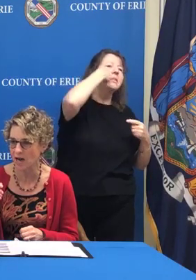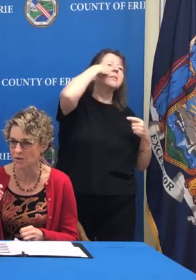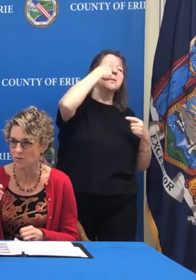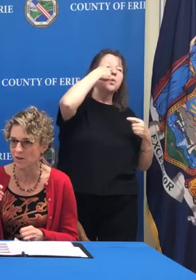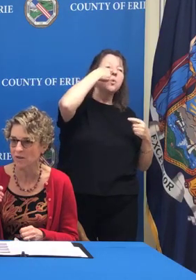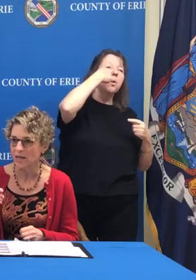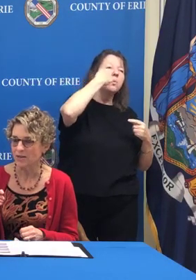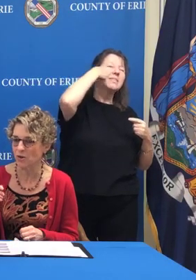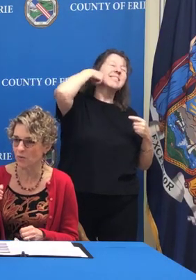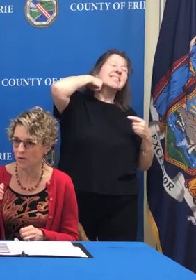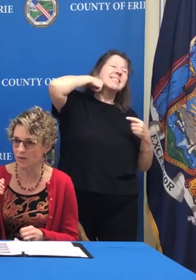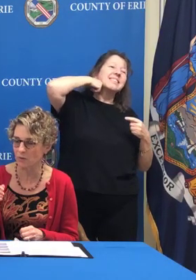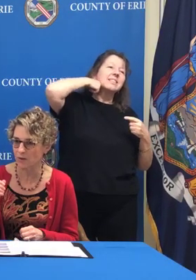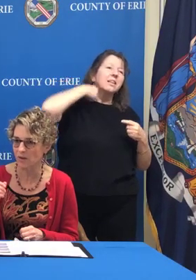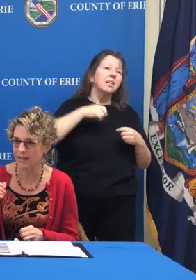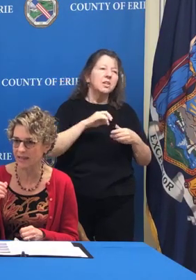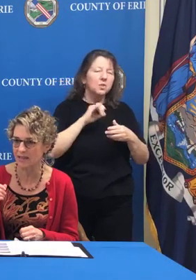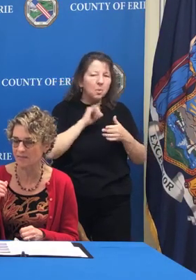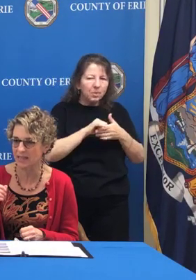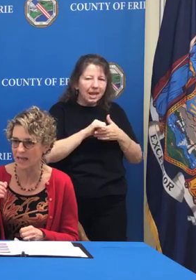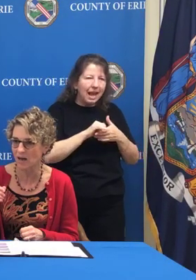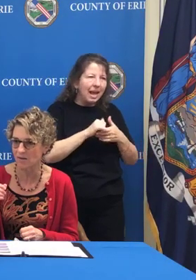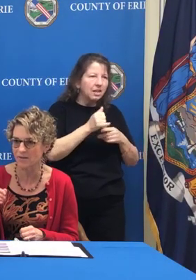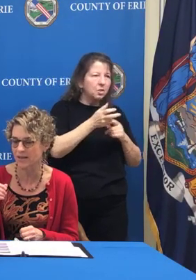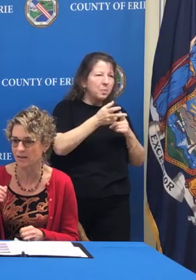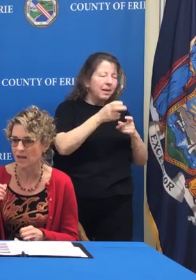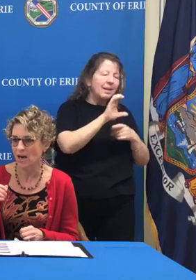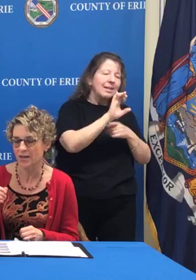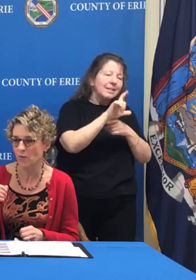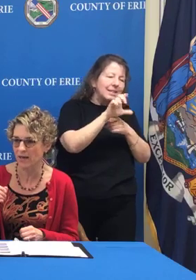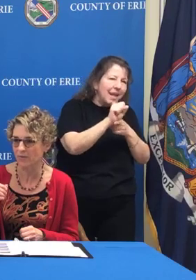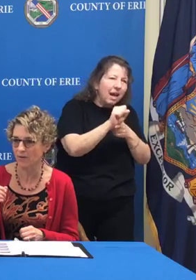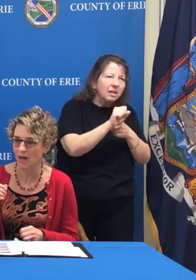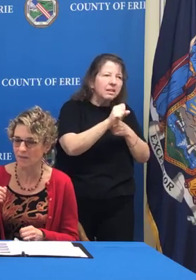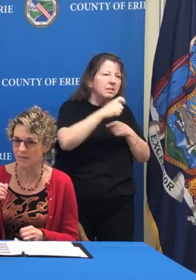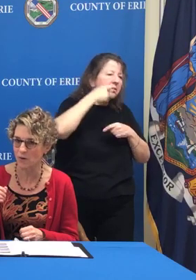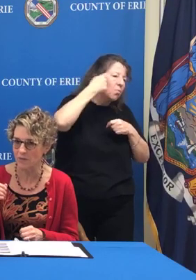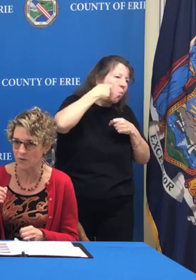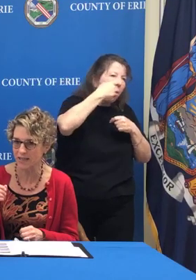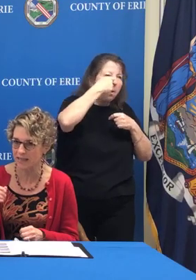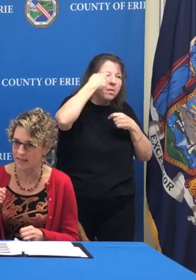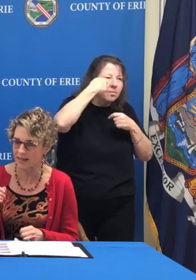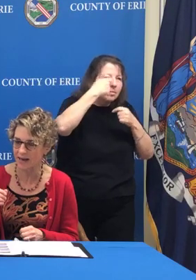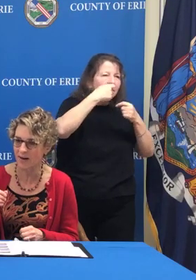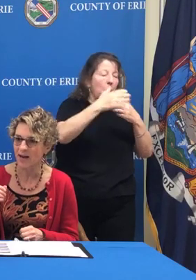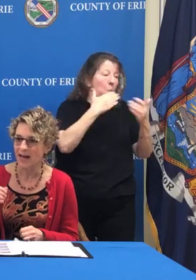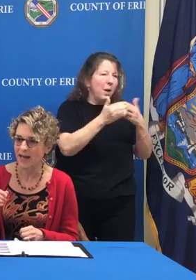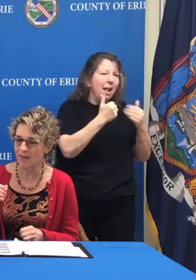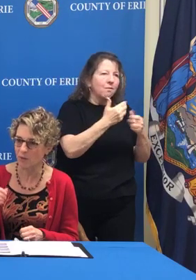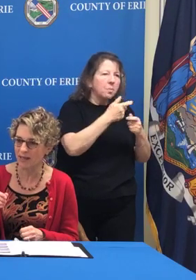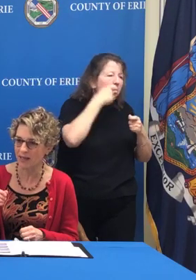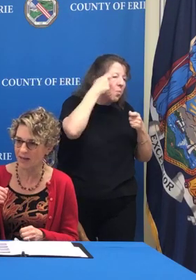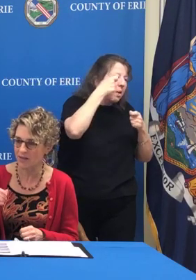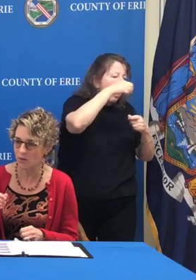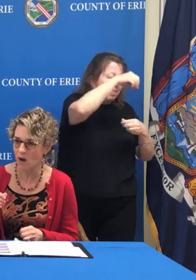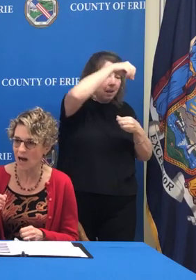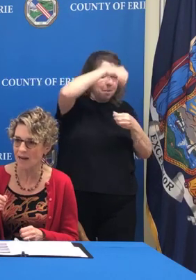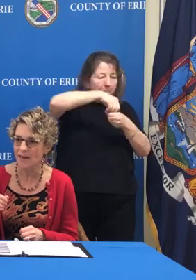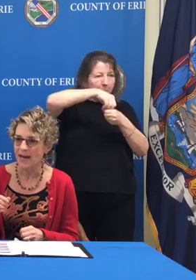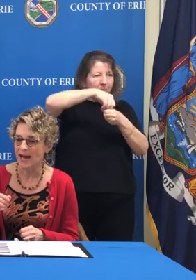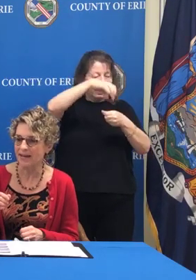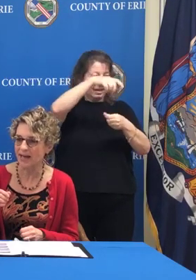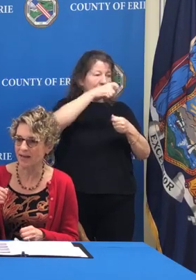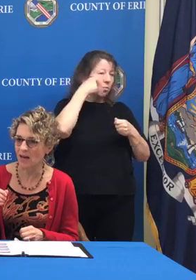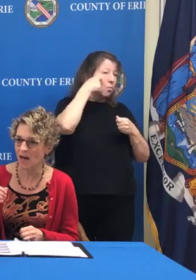and your nostril. So we're collecting some cells and whatever mucus is in there and putting it on the